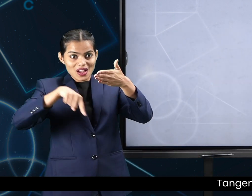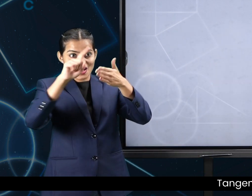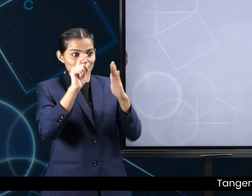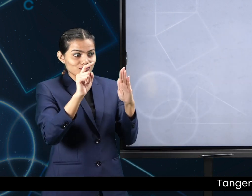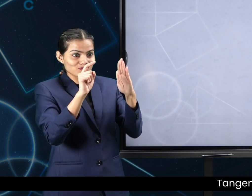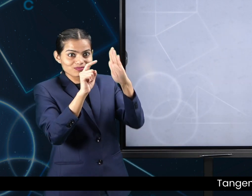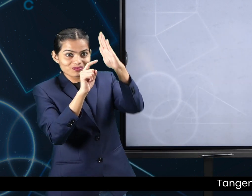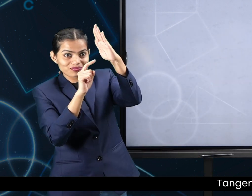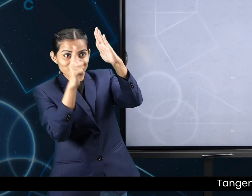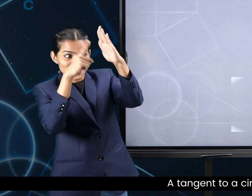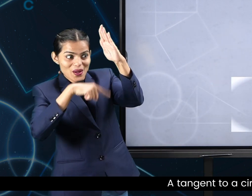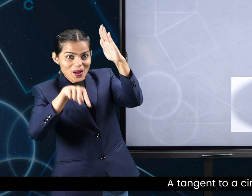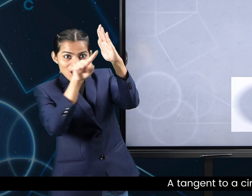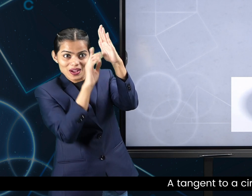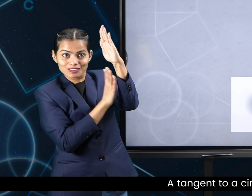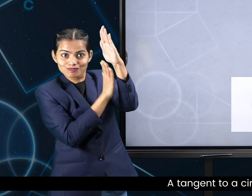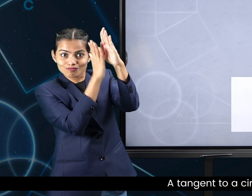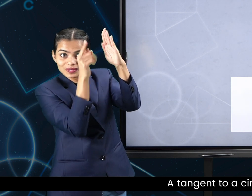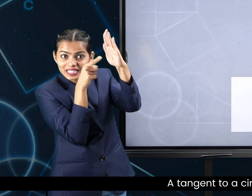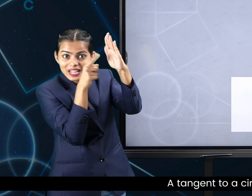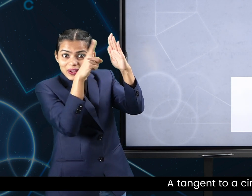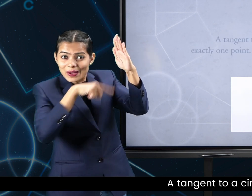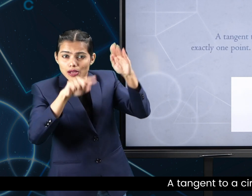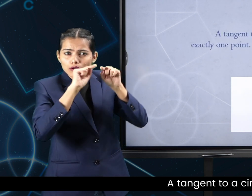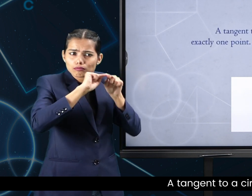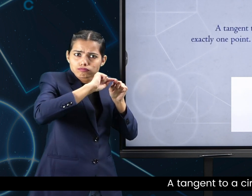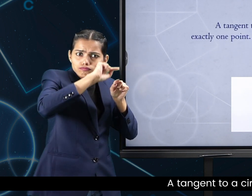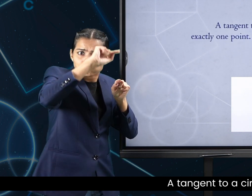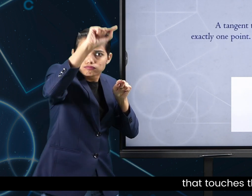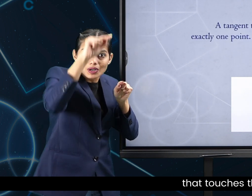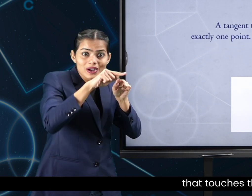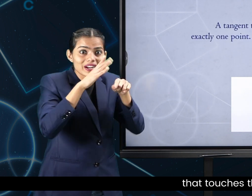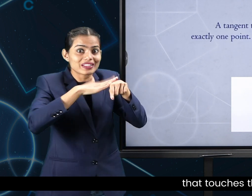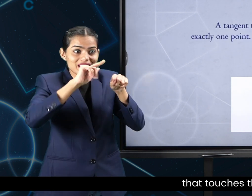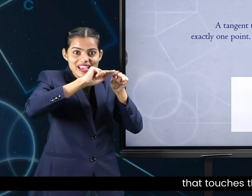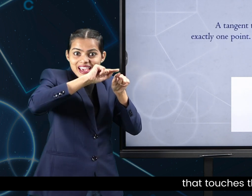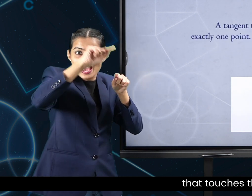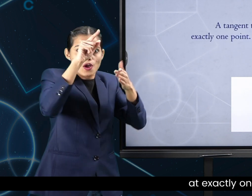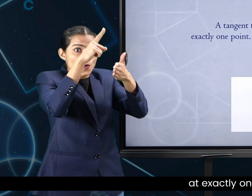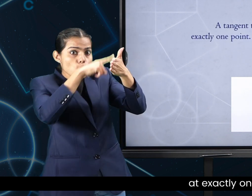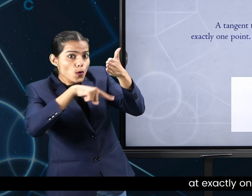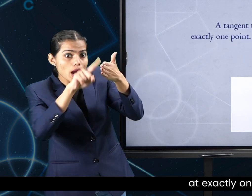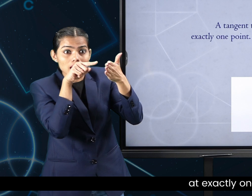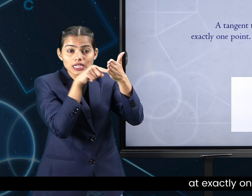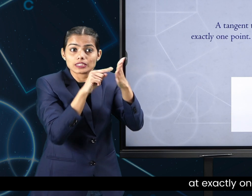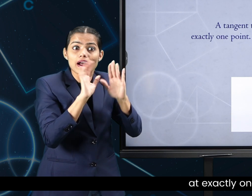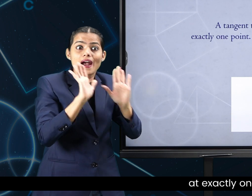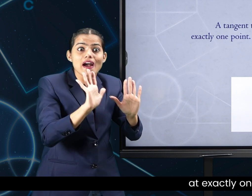Tangent. A tangent to a circle is a line that touches the circle at exactly one